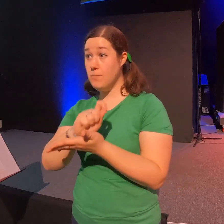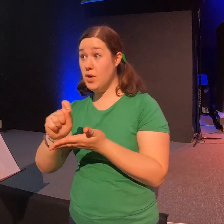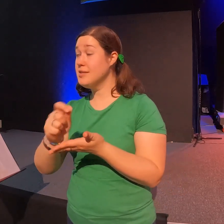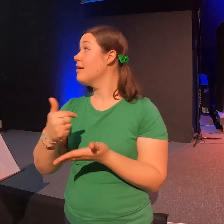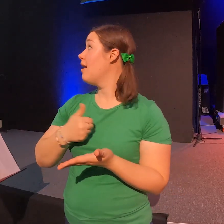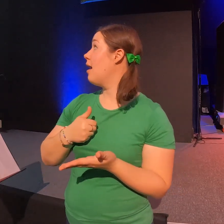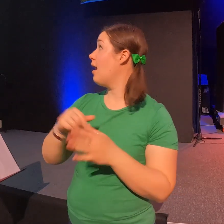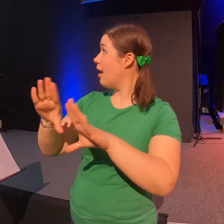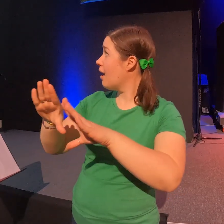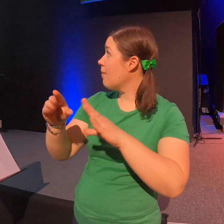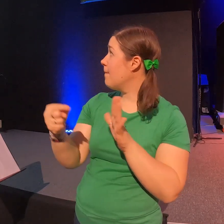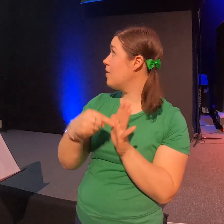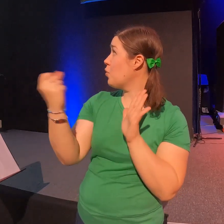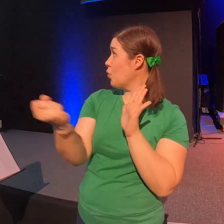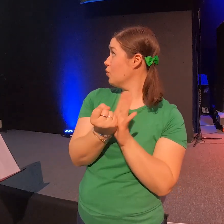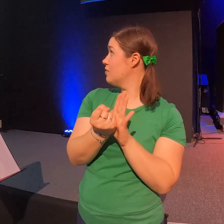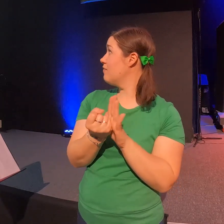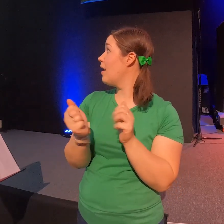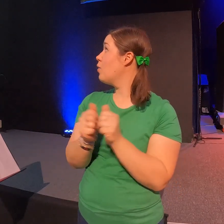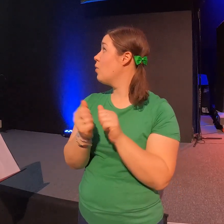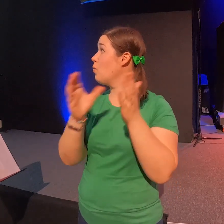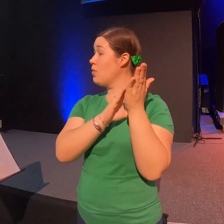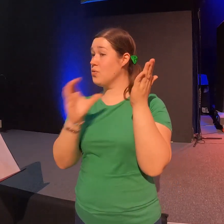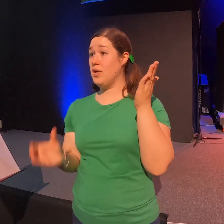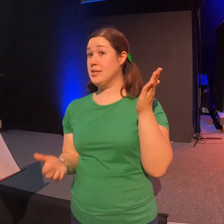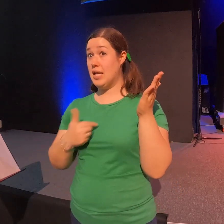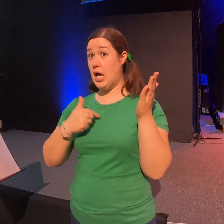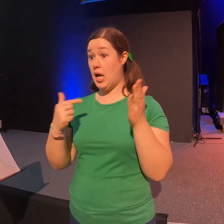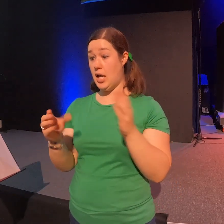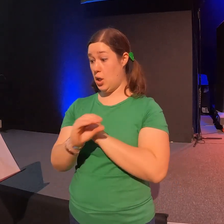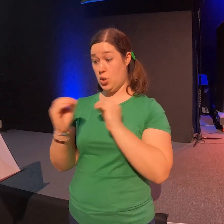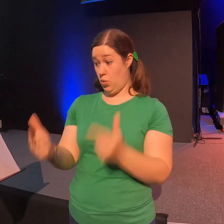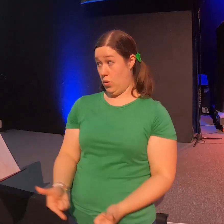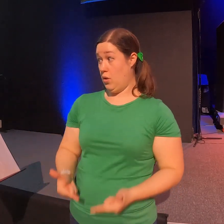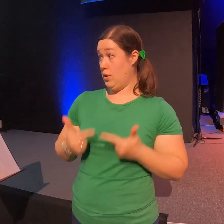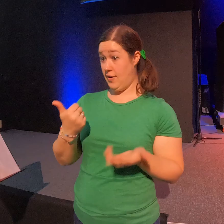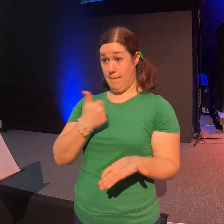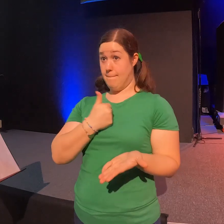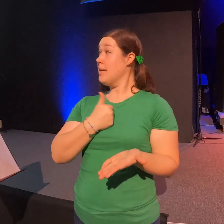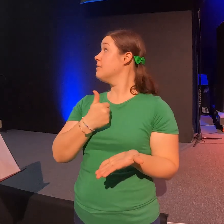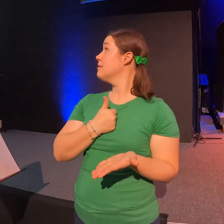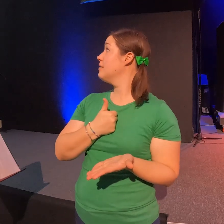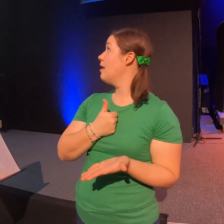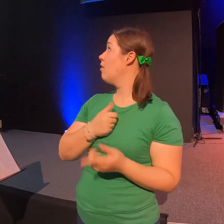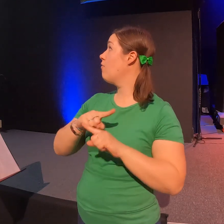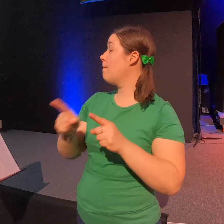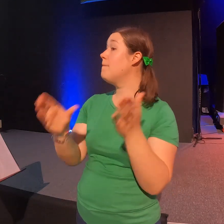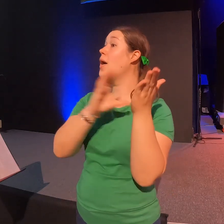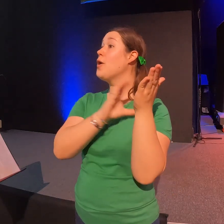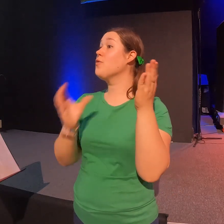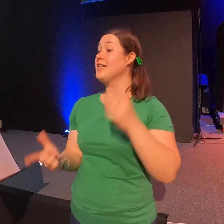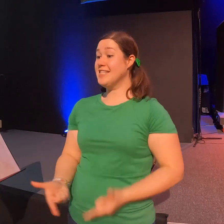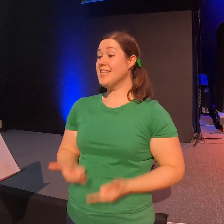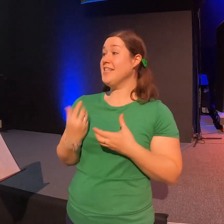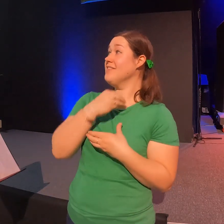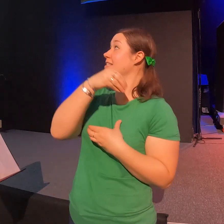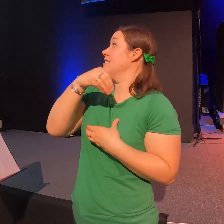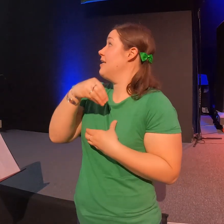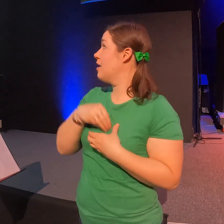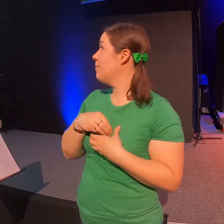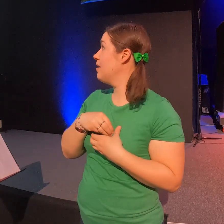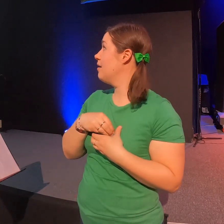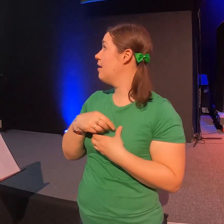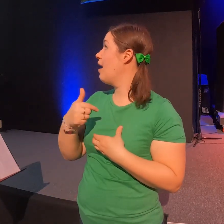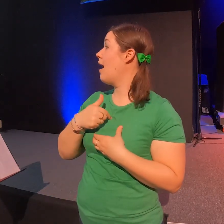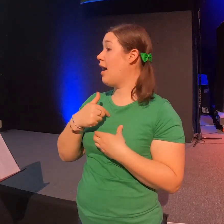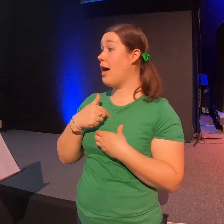now live in the body, I live by faith in the Son of God who loved me and gave himself for me. It is Christ who lives in us. And let me tell you, we